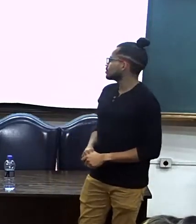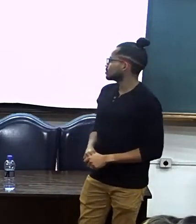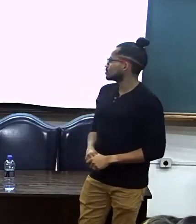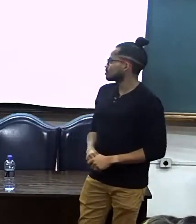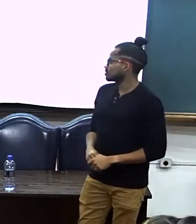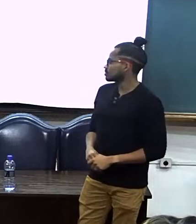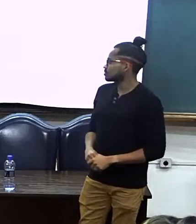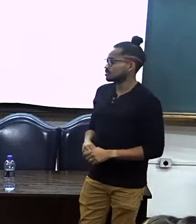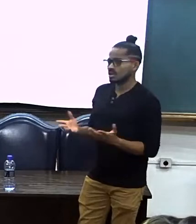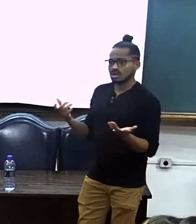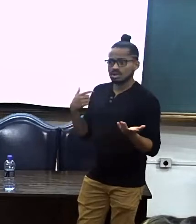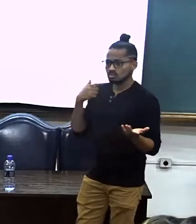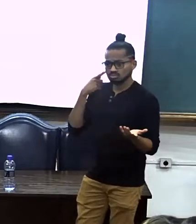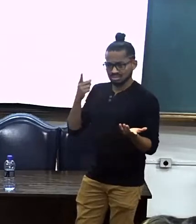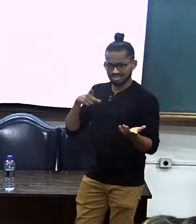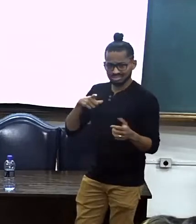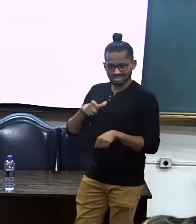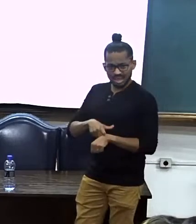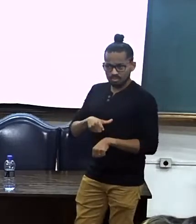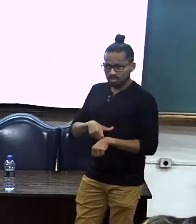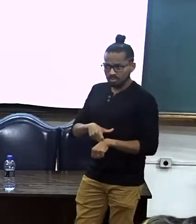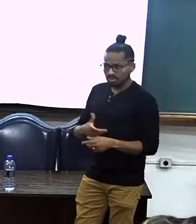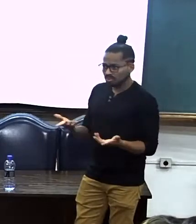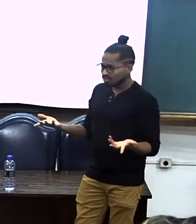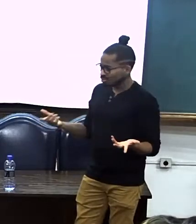I don't think we will finish. What shall we do?